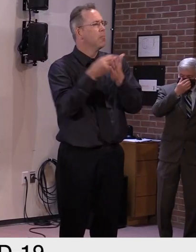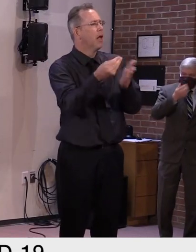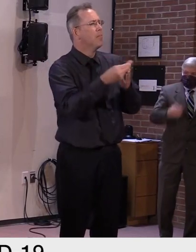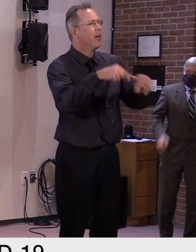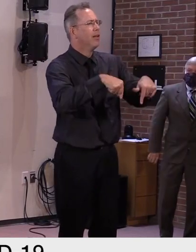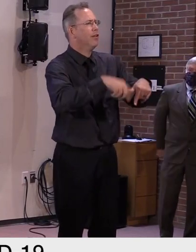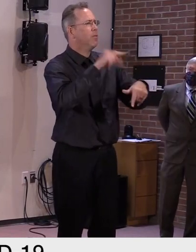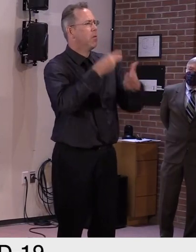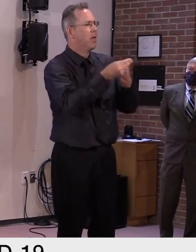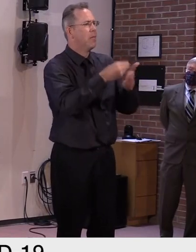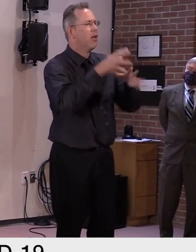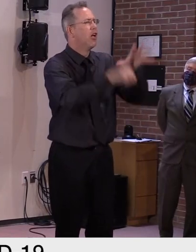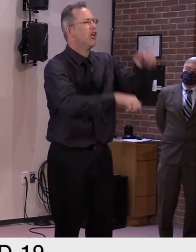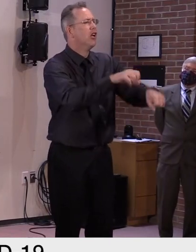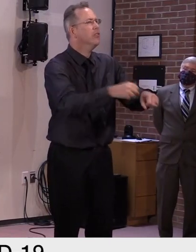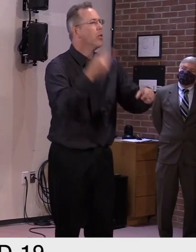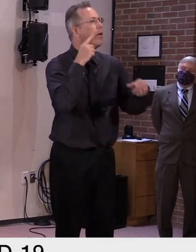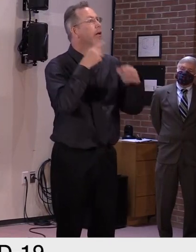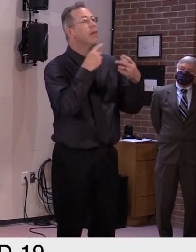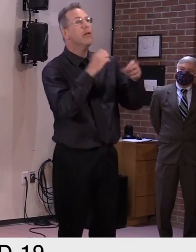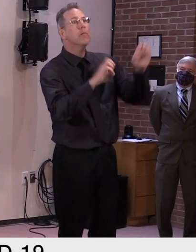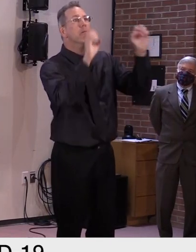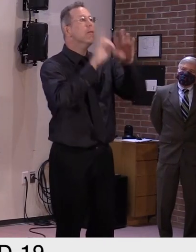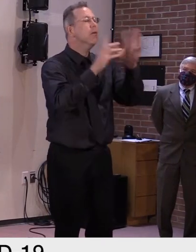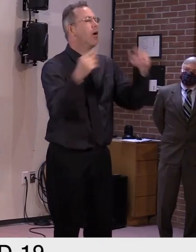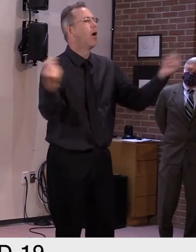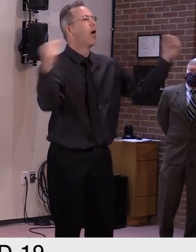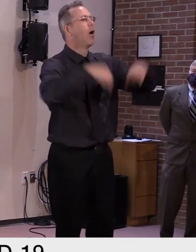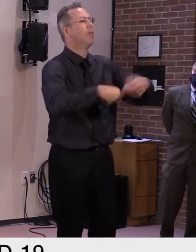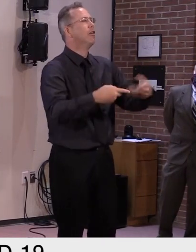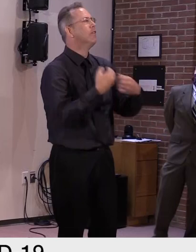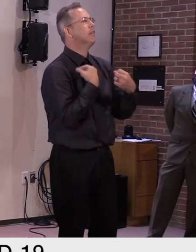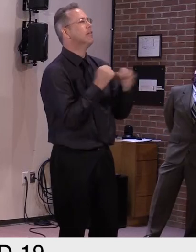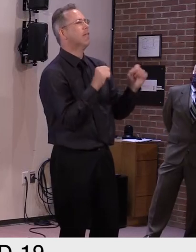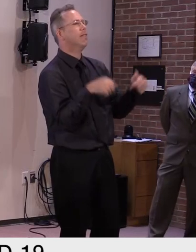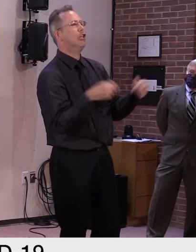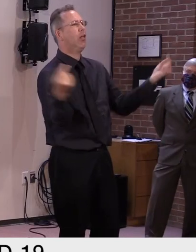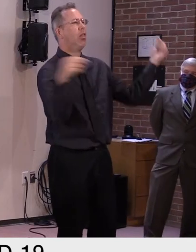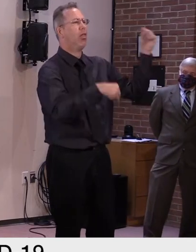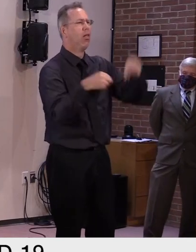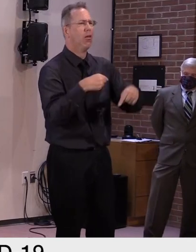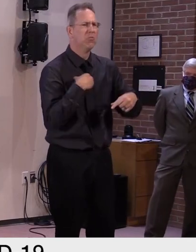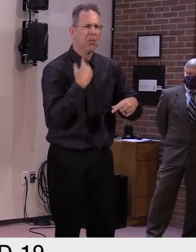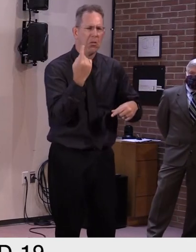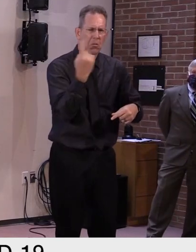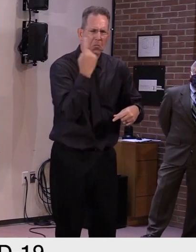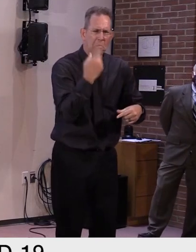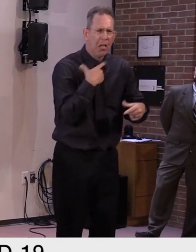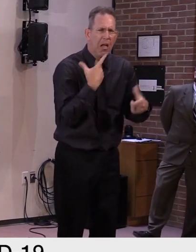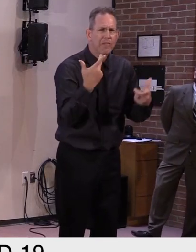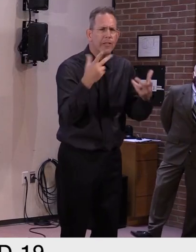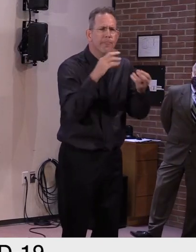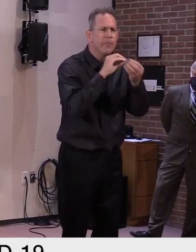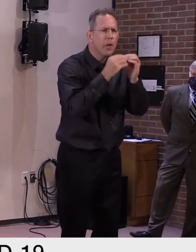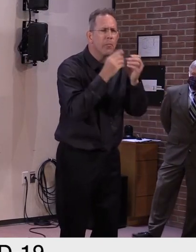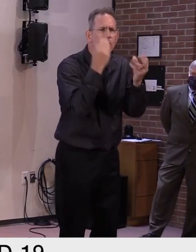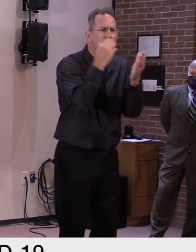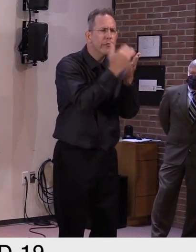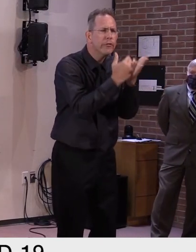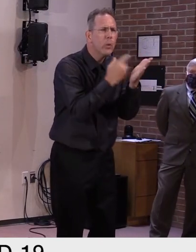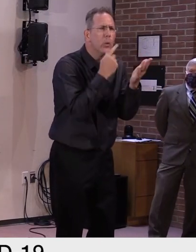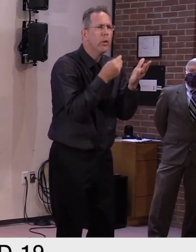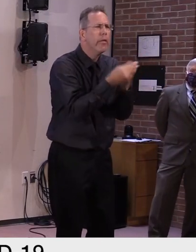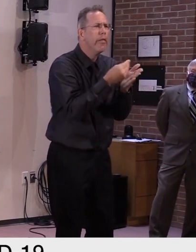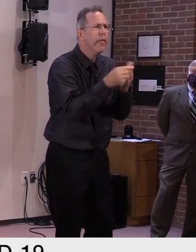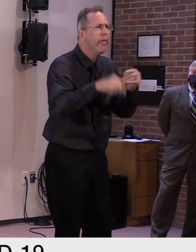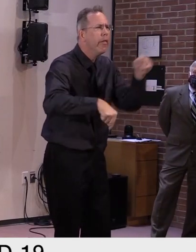estate sector is doing very well in Vermont, and anecdotally what we're hearing from realtors is that about 30%